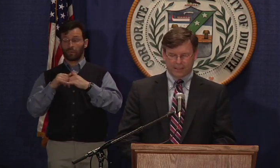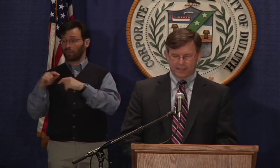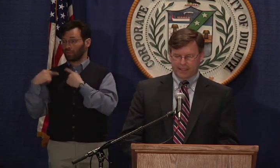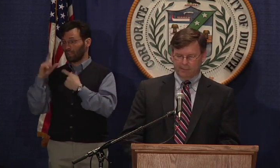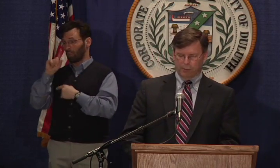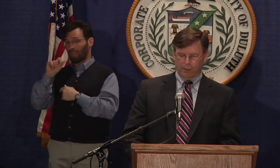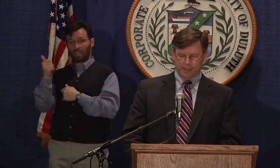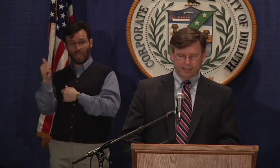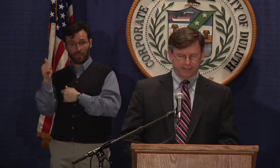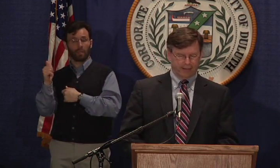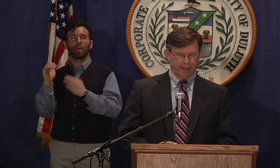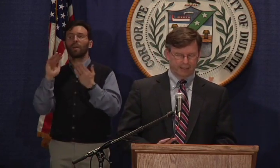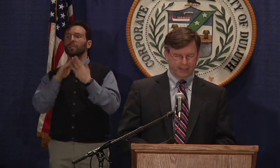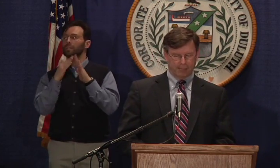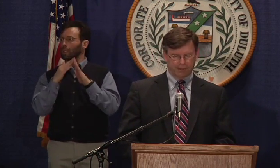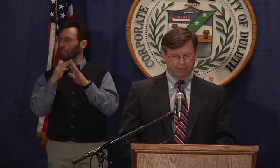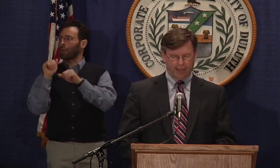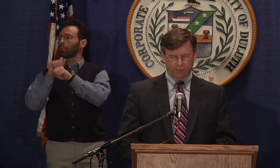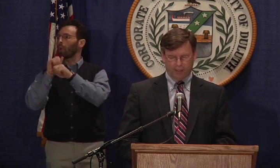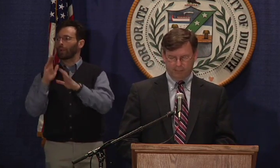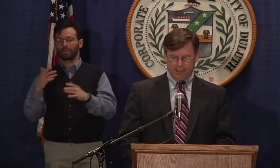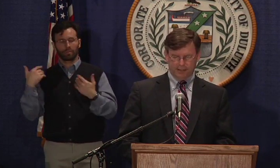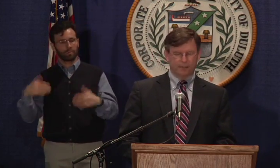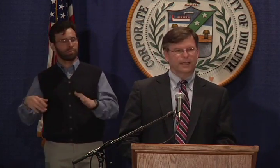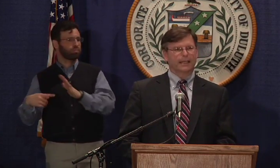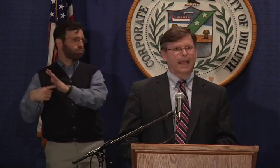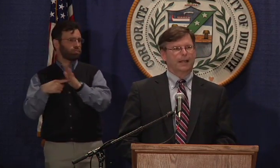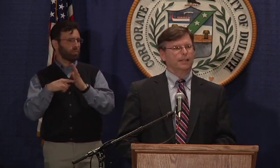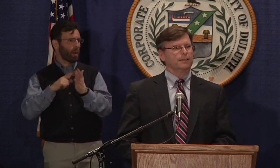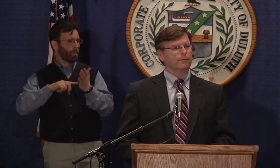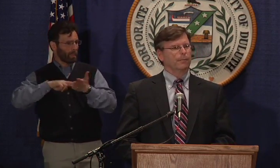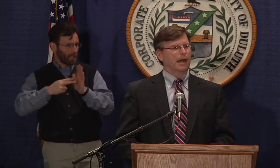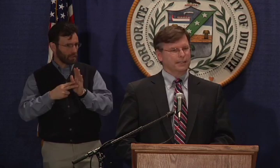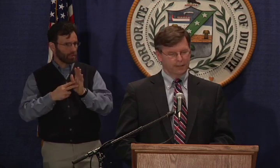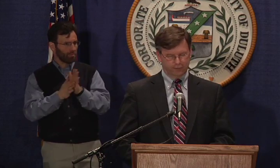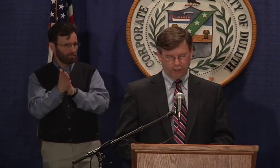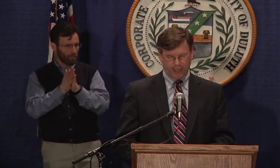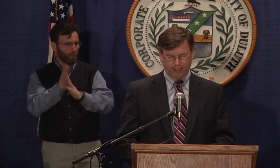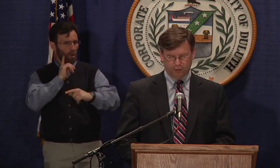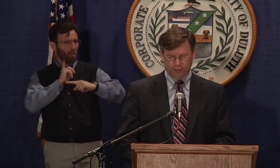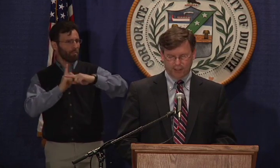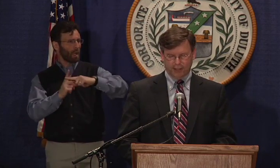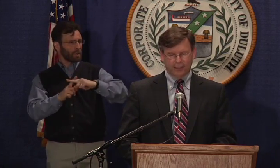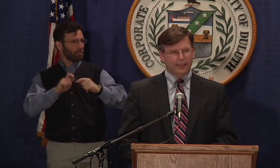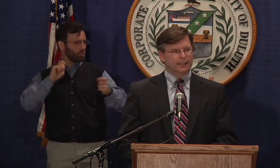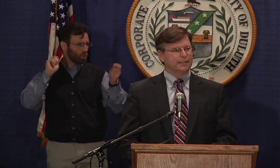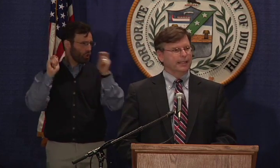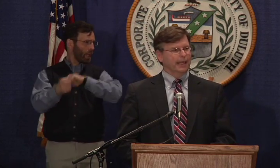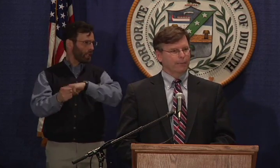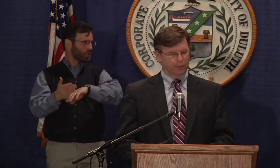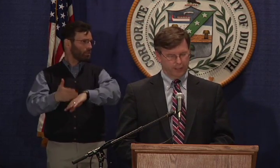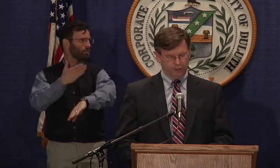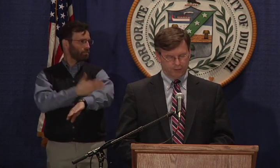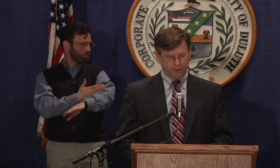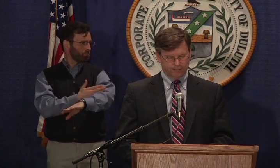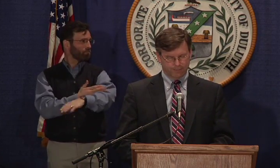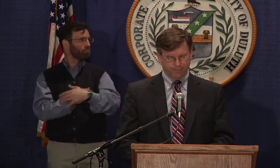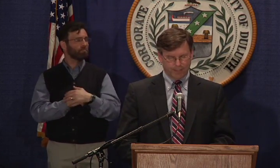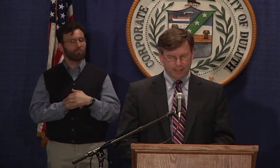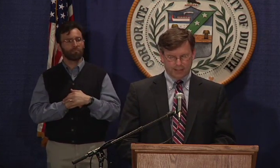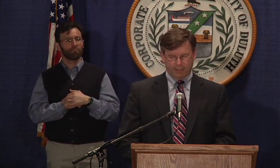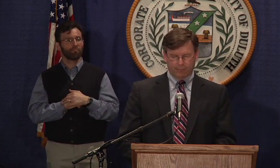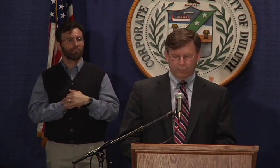2010, city employees have exemplified what it means to be a catalyst for positive change in city